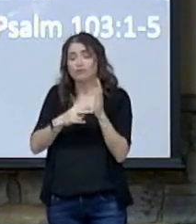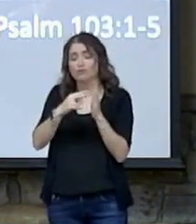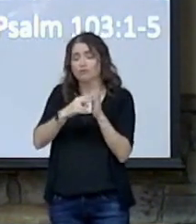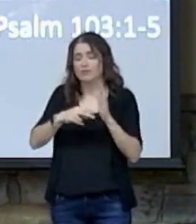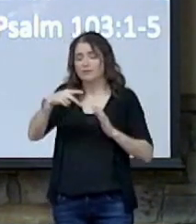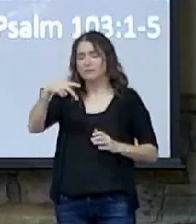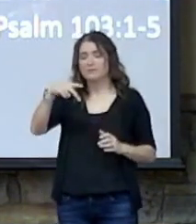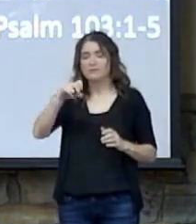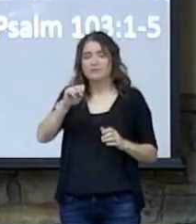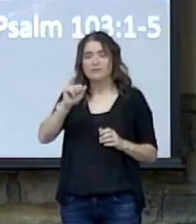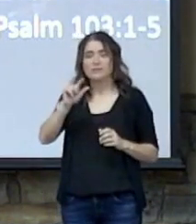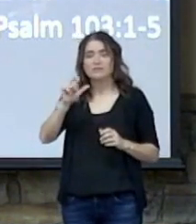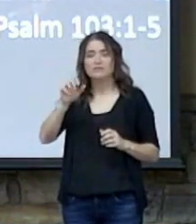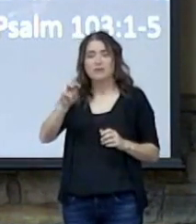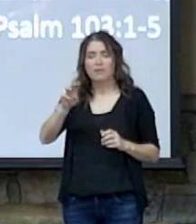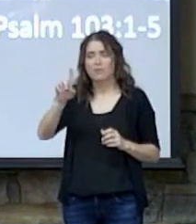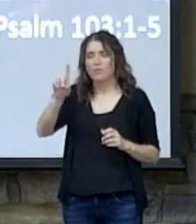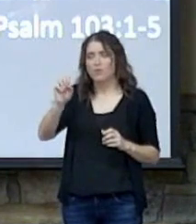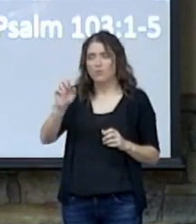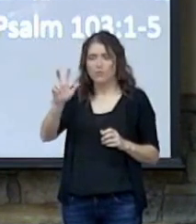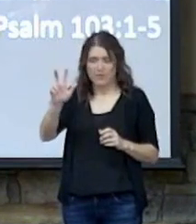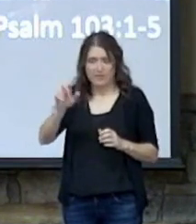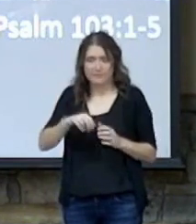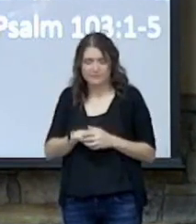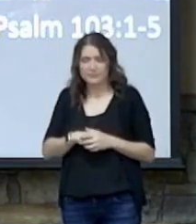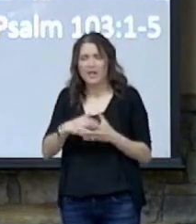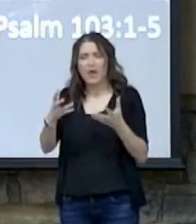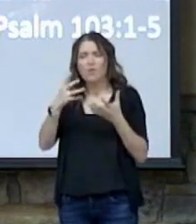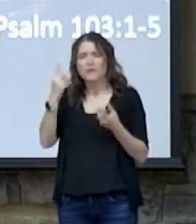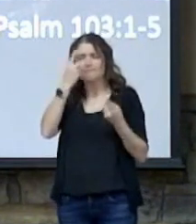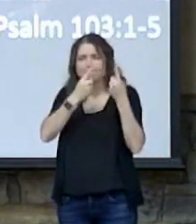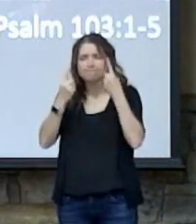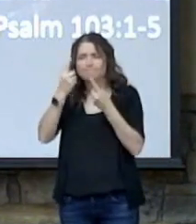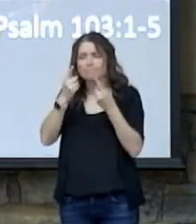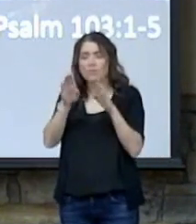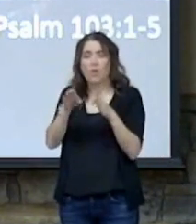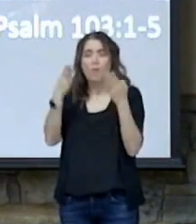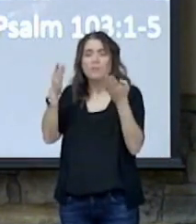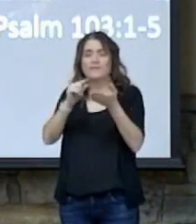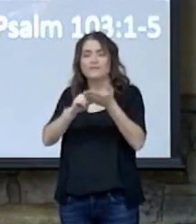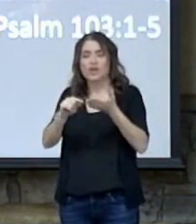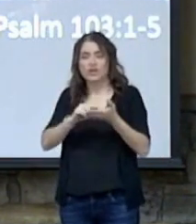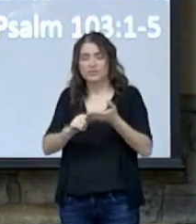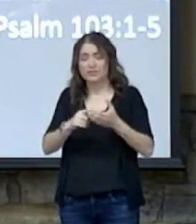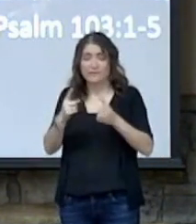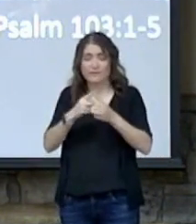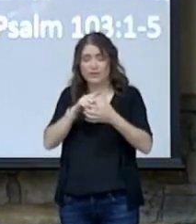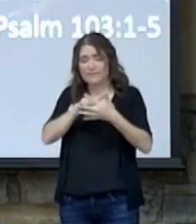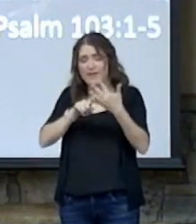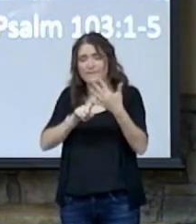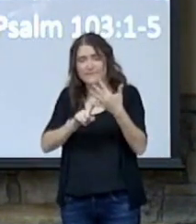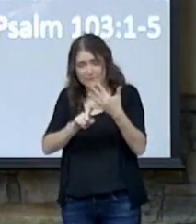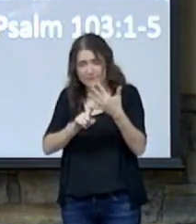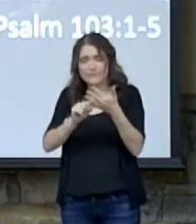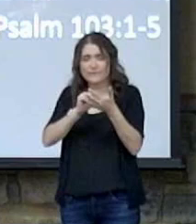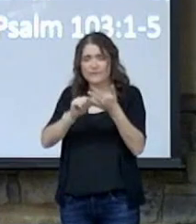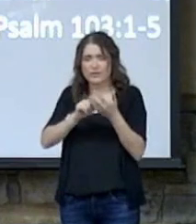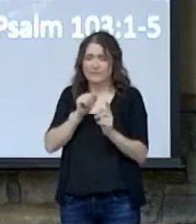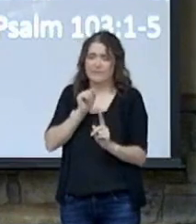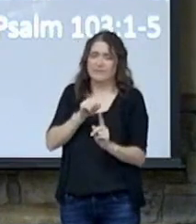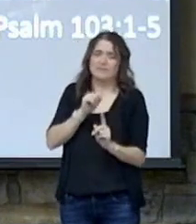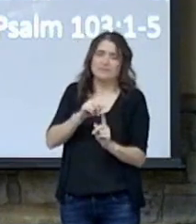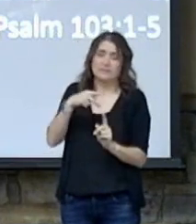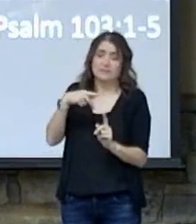Psalm 103. I want us to consider just the opening verses, the first five verses of this particular